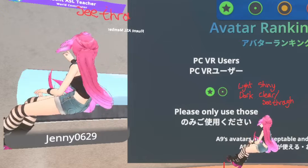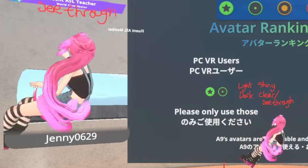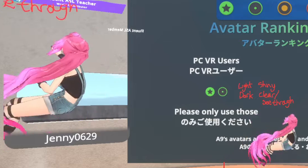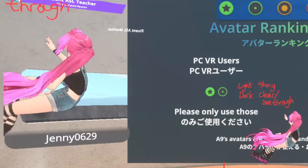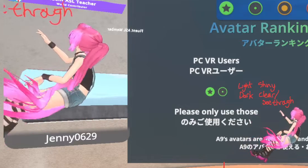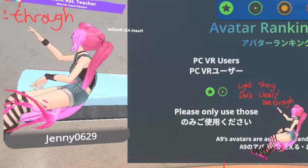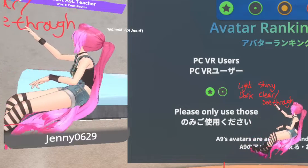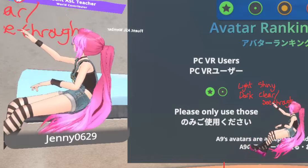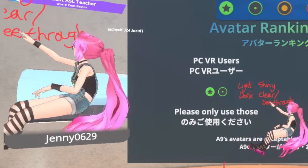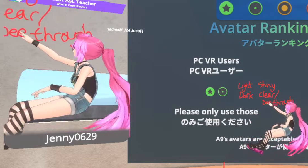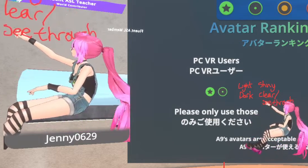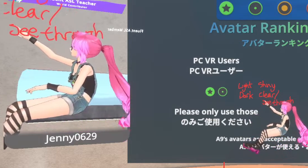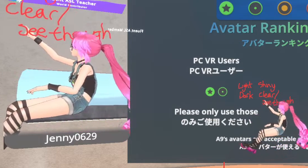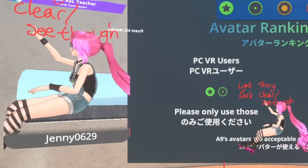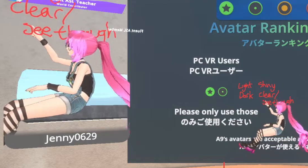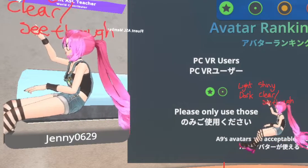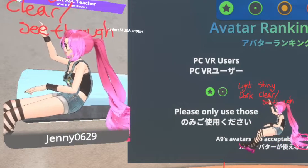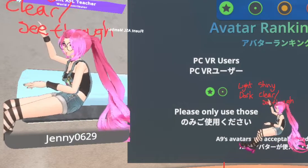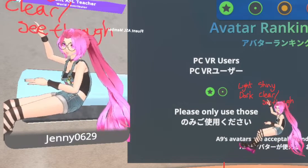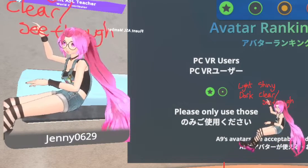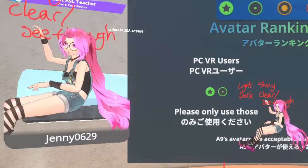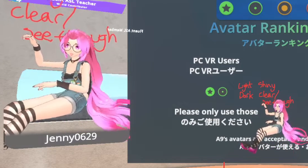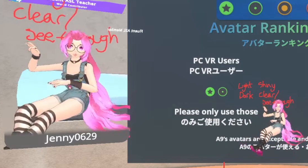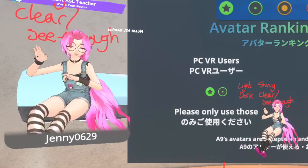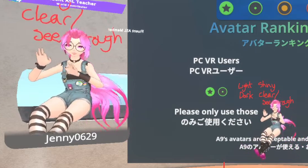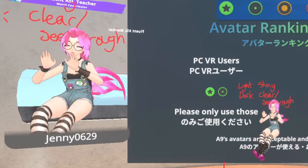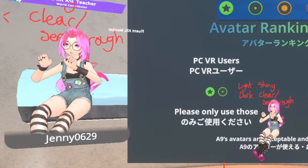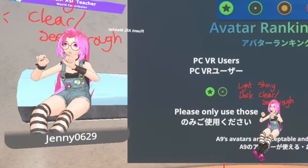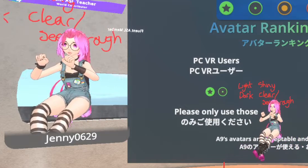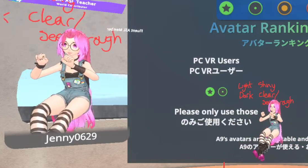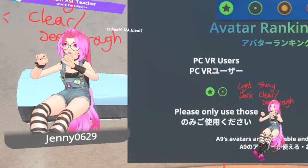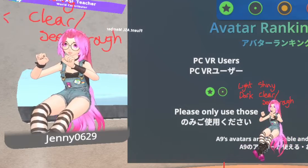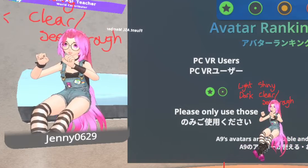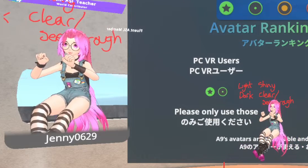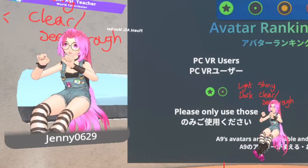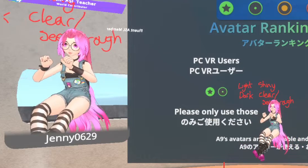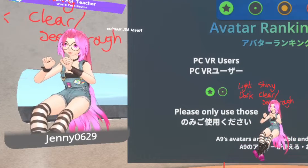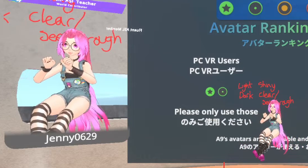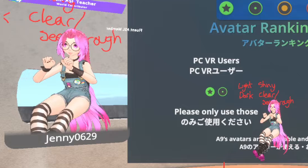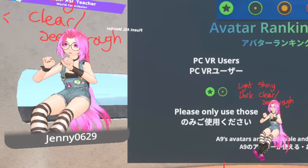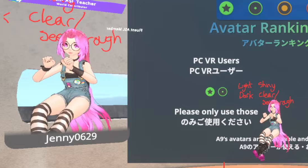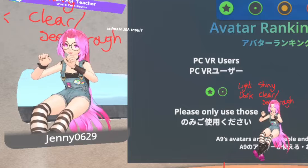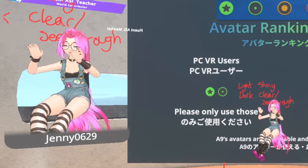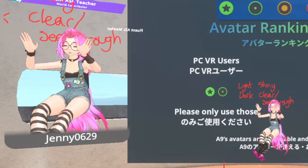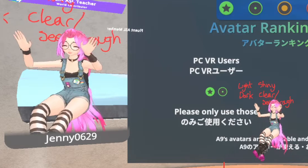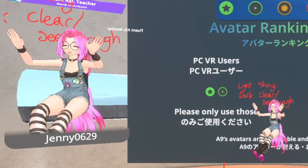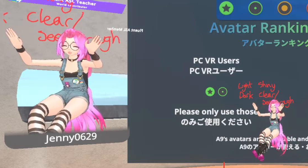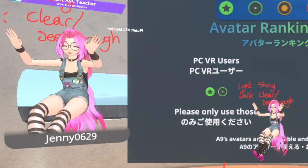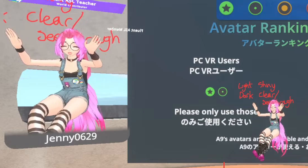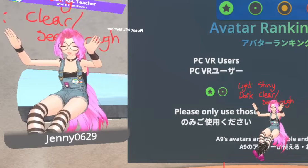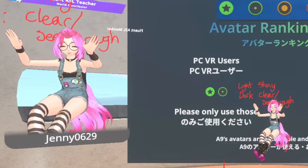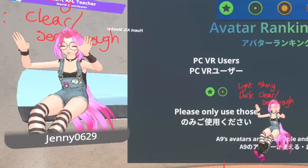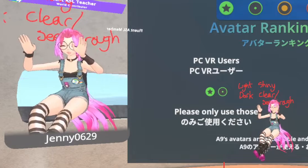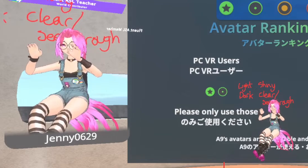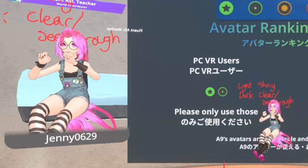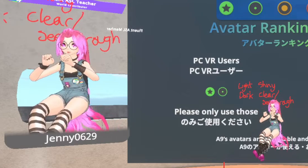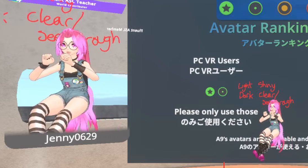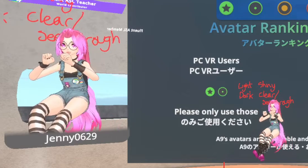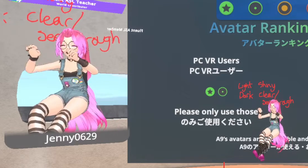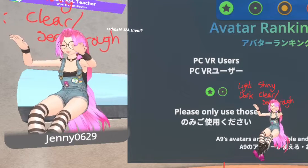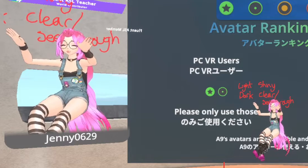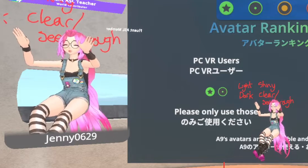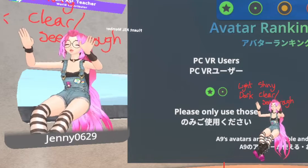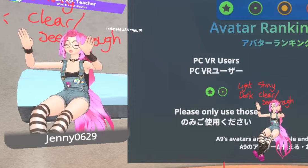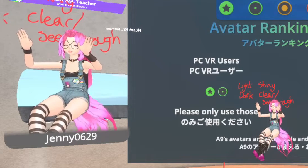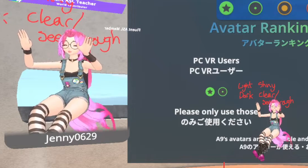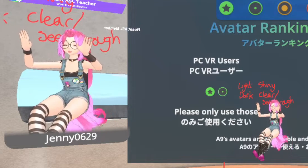Bright, I sign the same as clear or like intense, which is you're gonna have fists and then blow outwards. Like